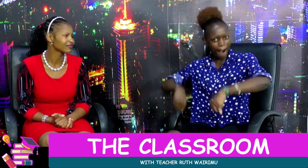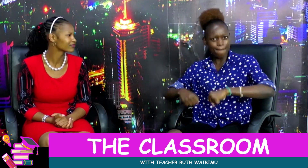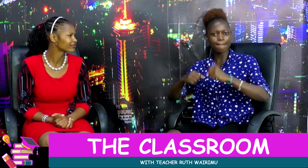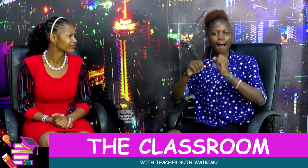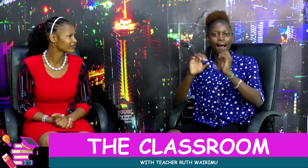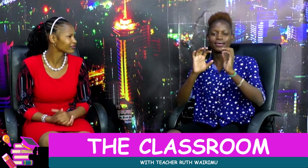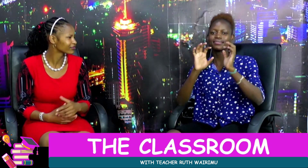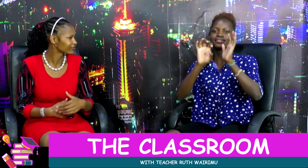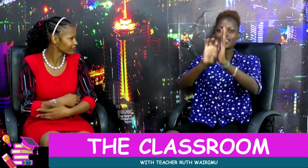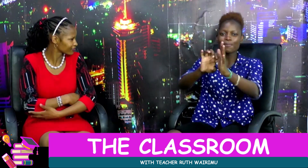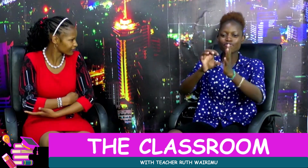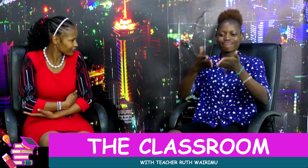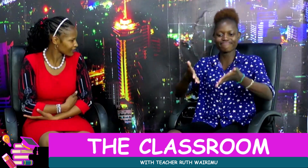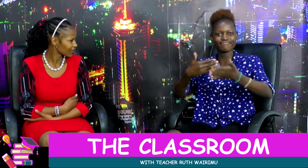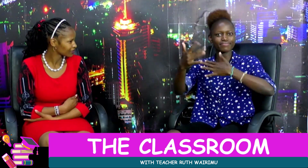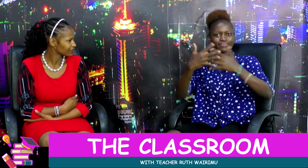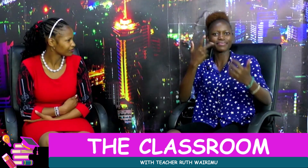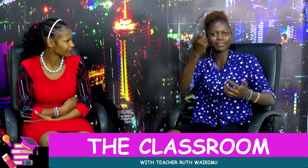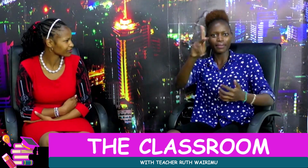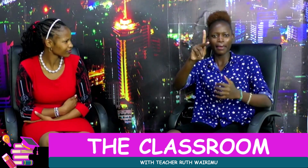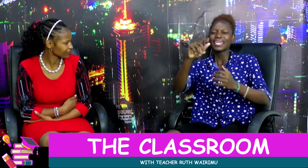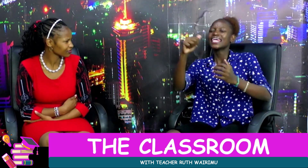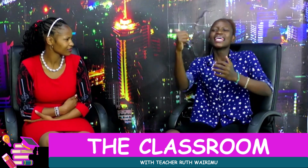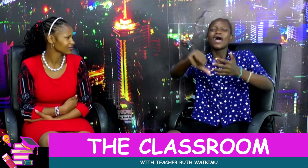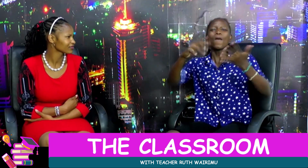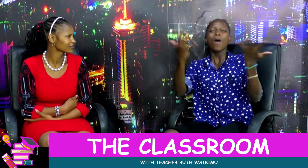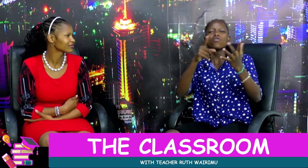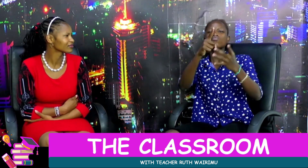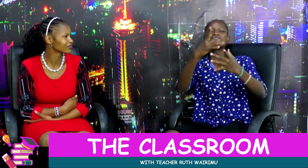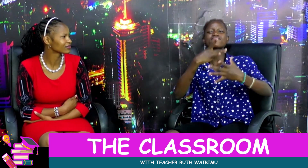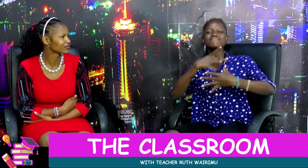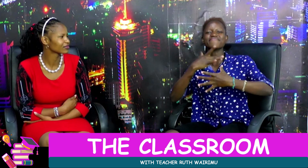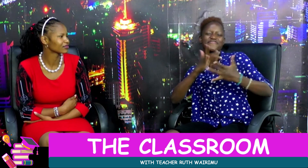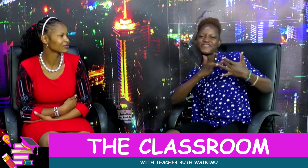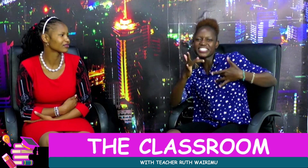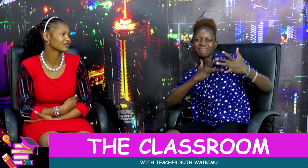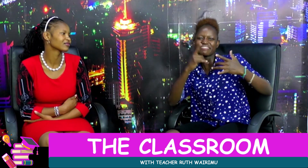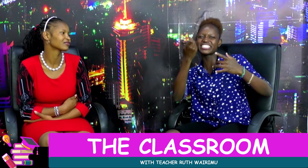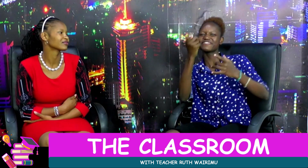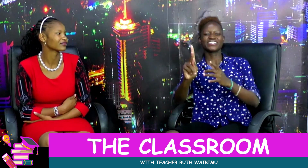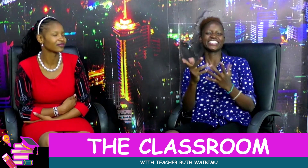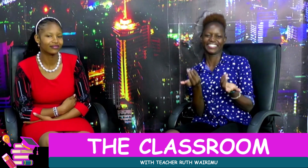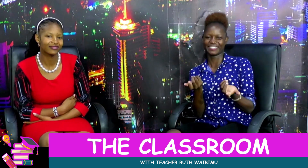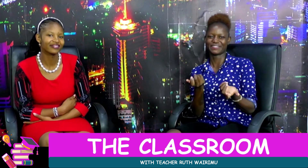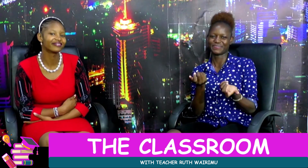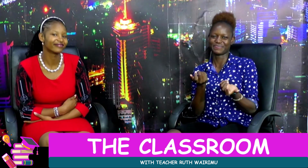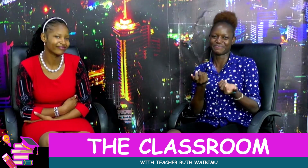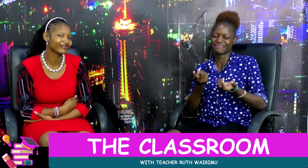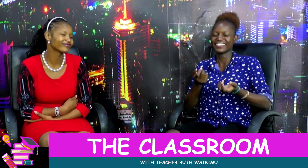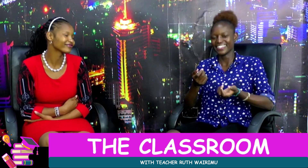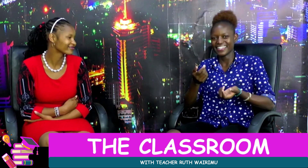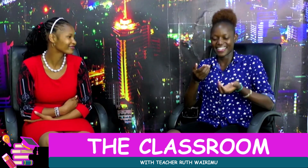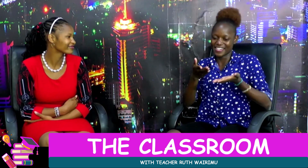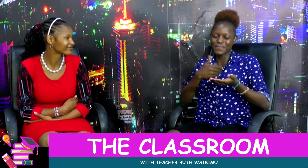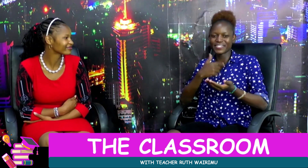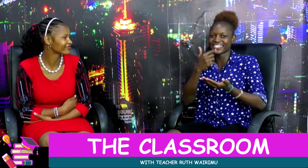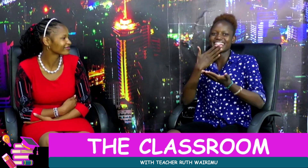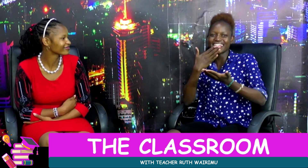out this information. And as you can see, this is a testament that, you know, the deaf can also do interviews just as the